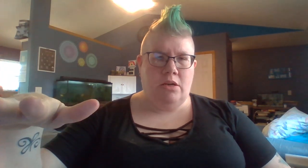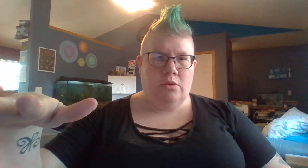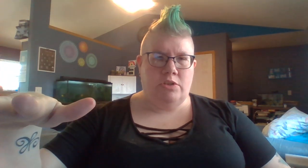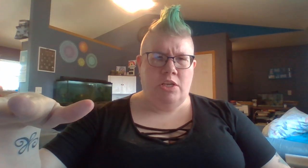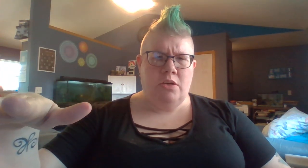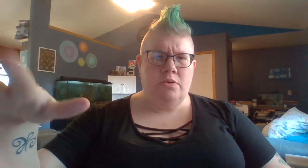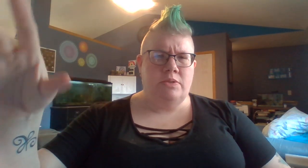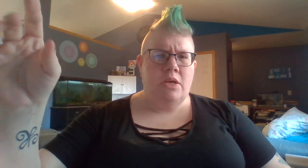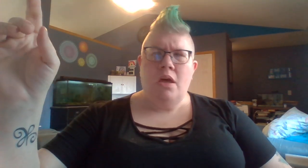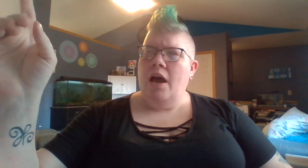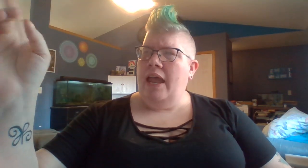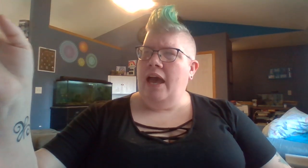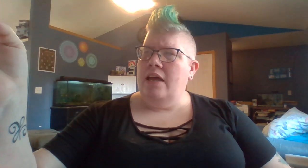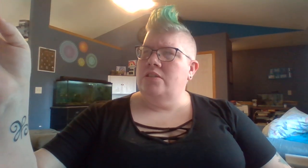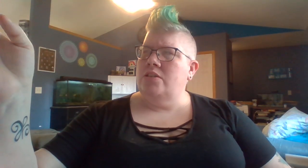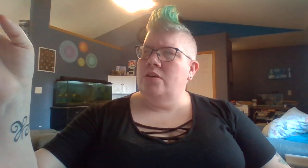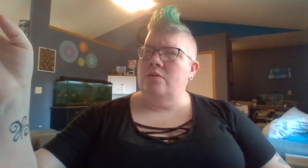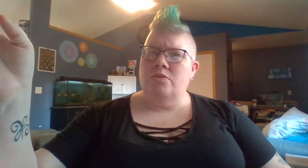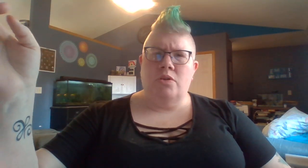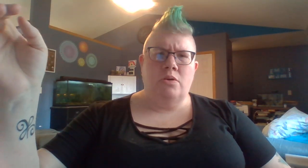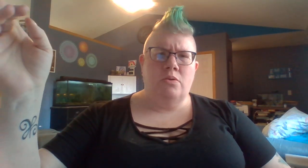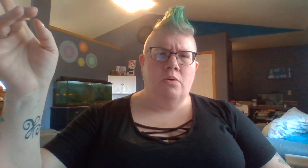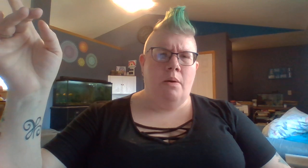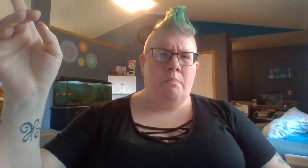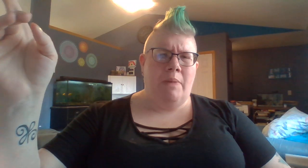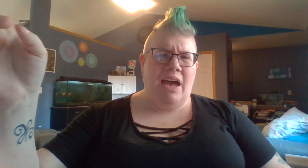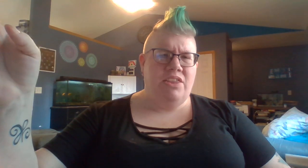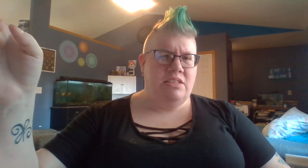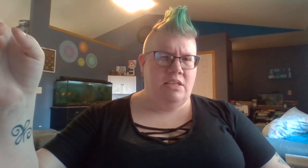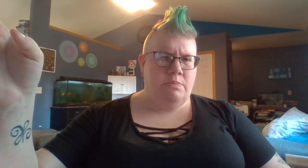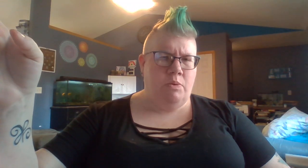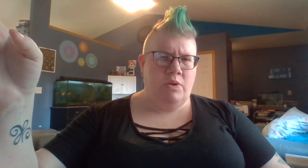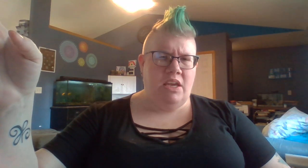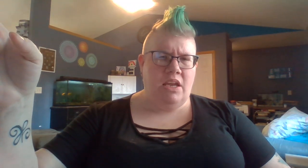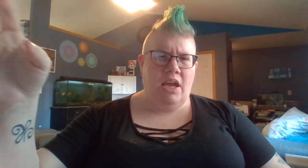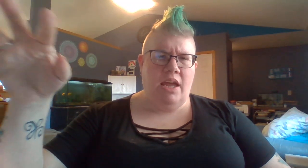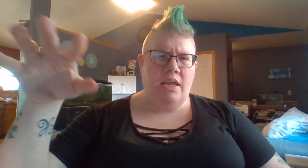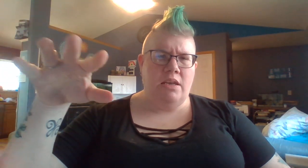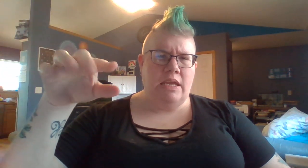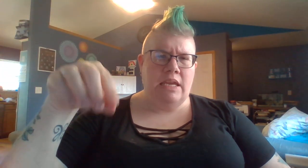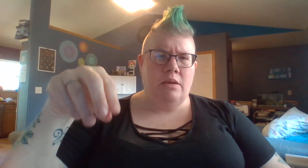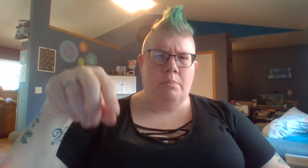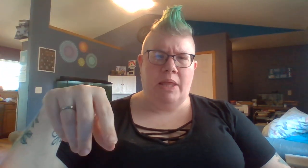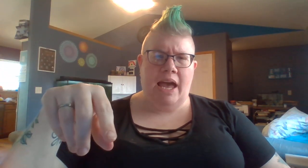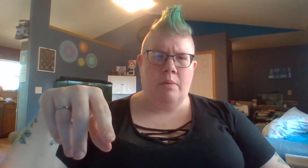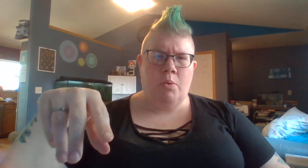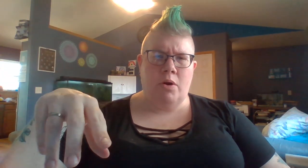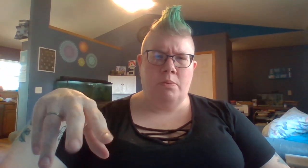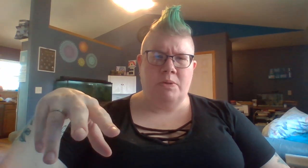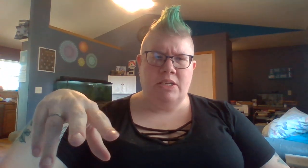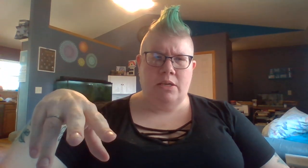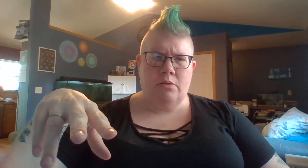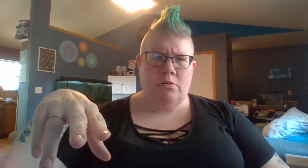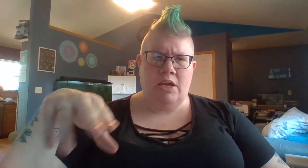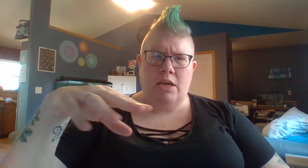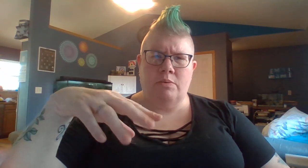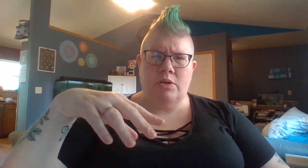learn to use. I had to do a math assessment with it, and in Blackboard particularly, it was hard